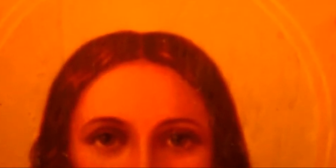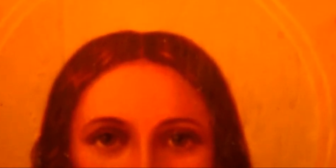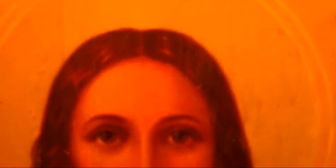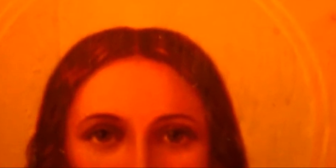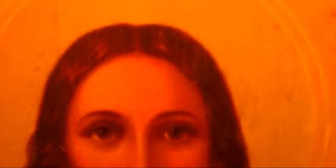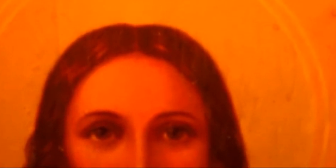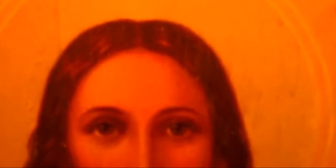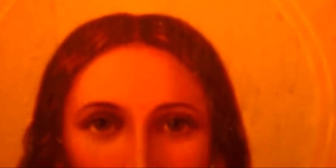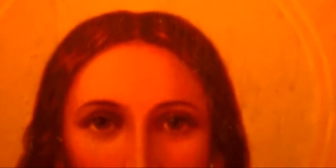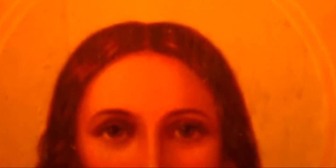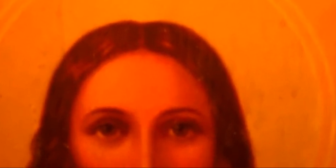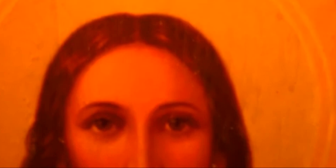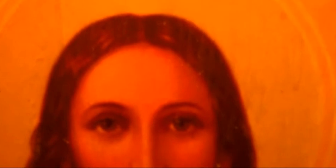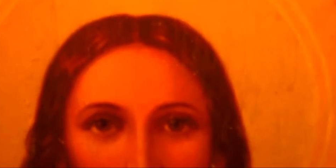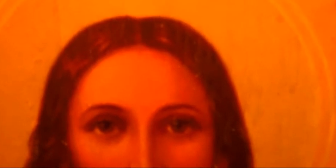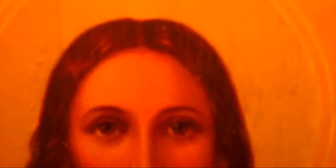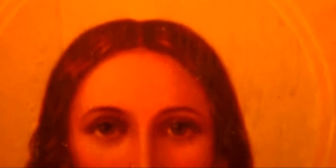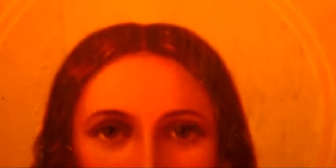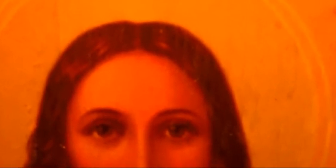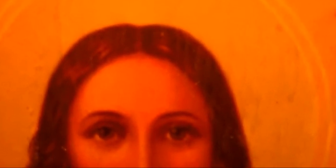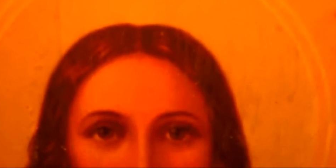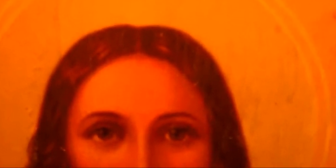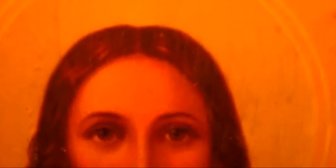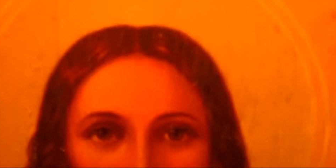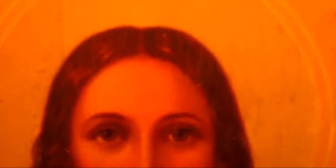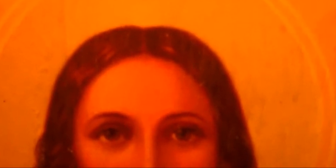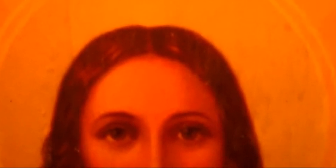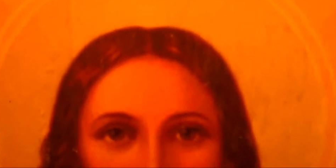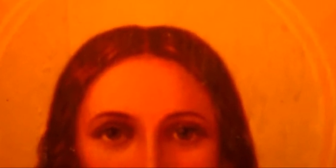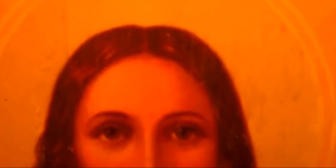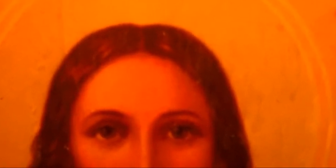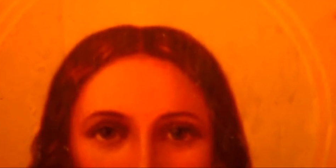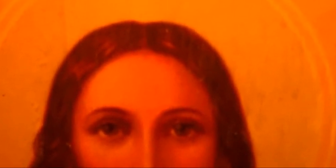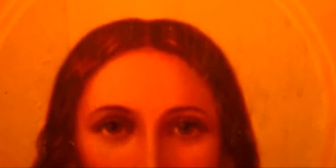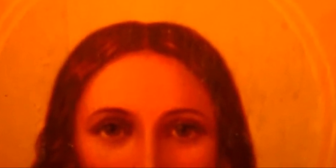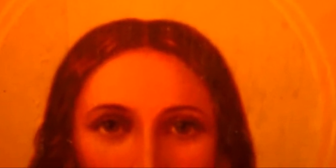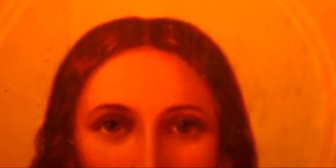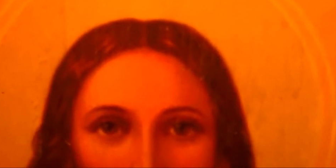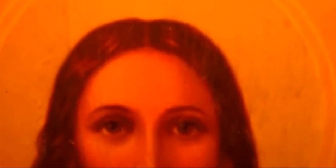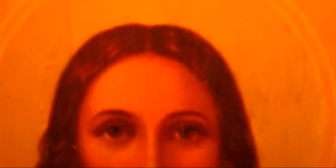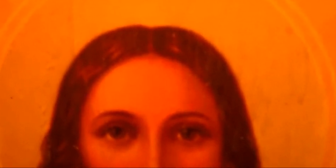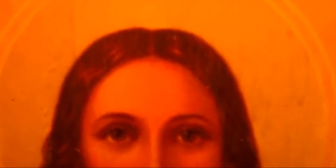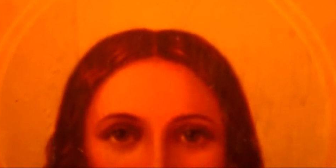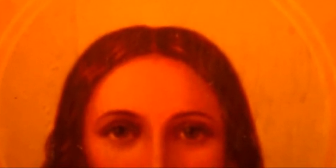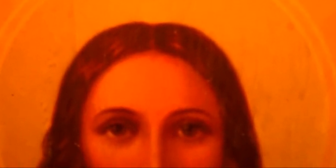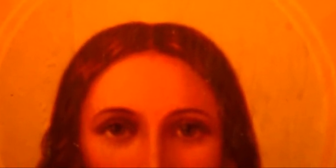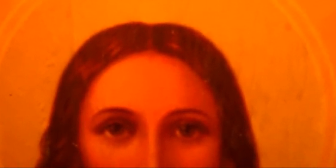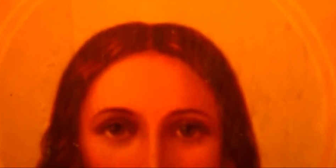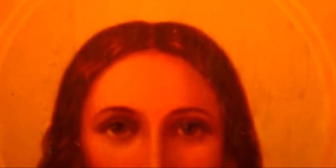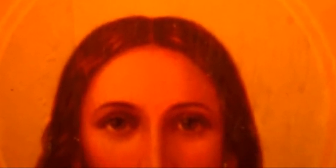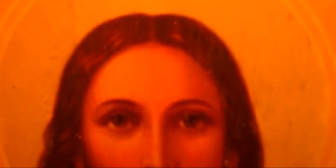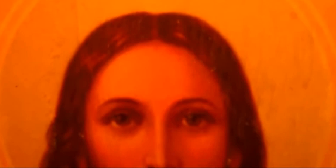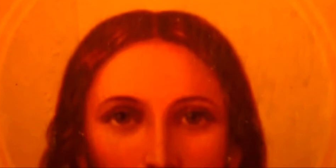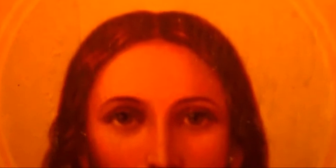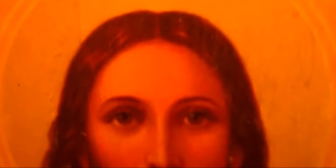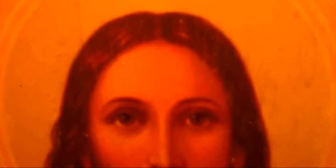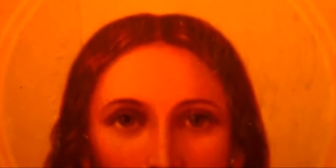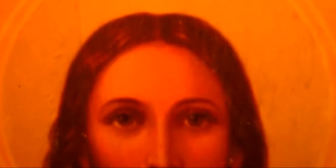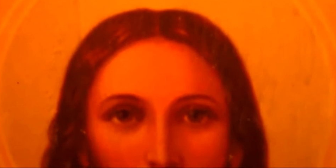lips. But your hearts are far from me. You worship me in vain. Your teachings are